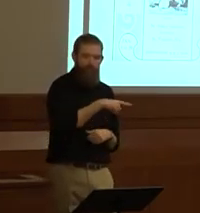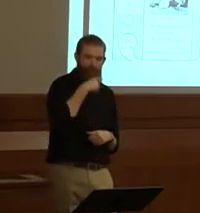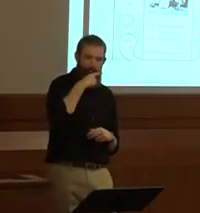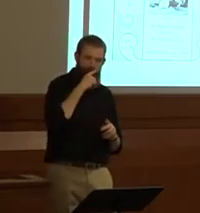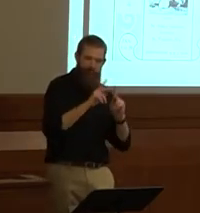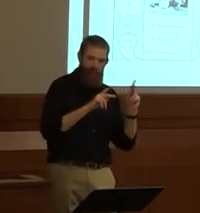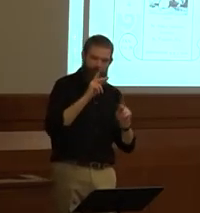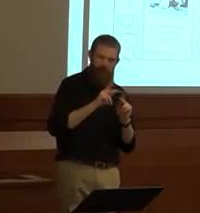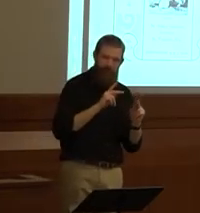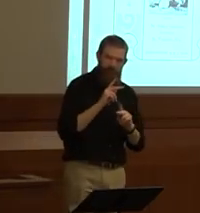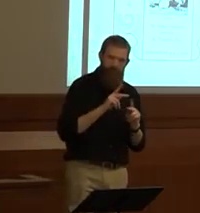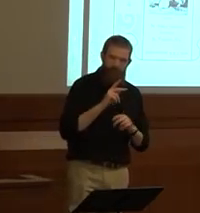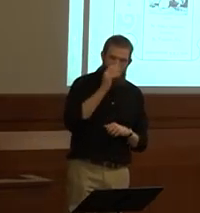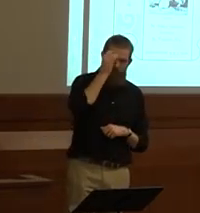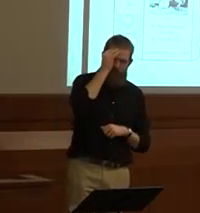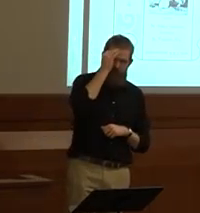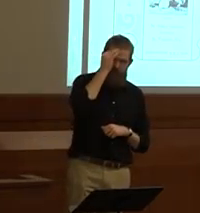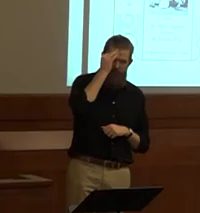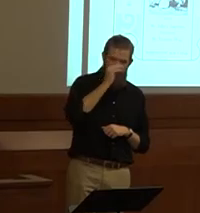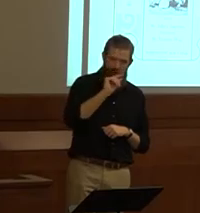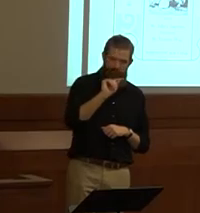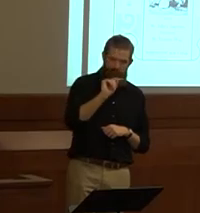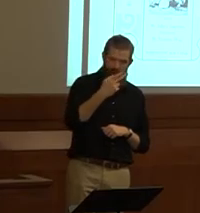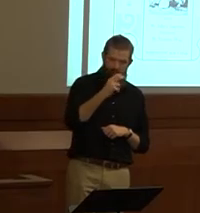word being enfleshed,